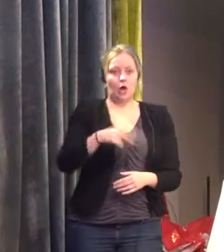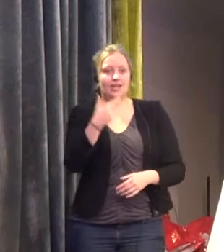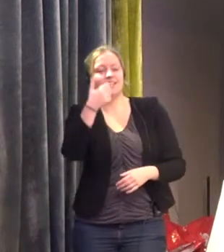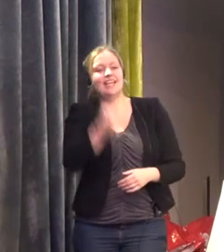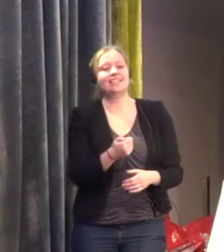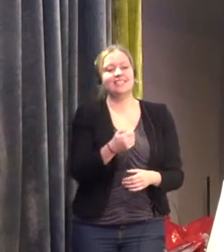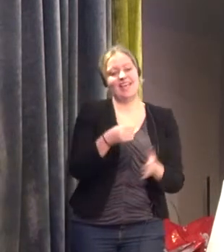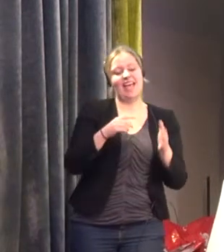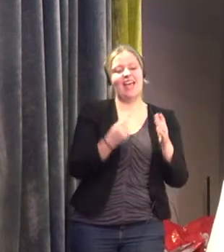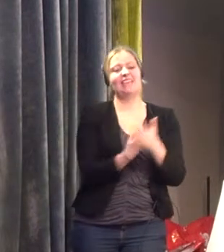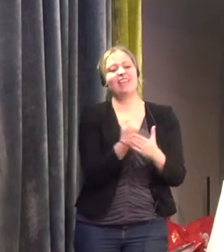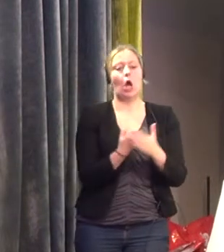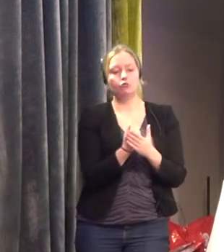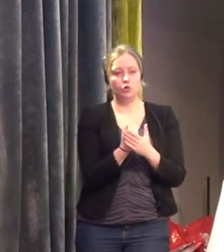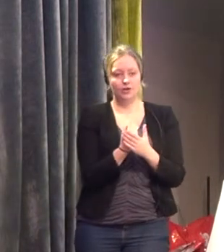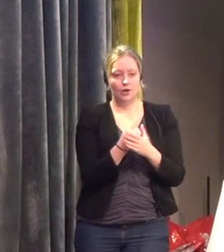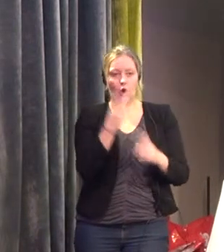mention disability 1 time.